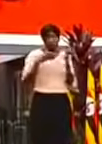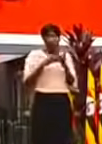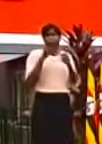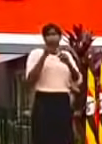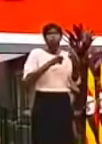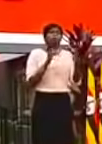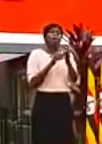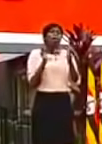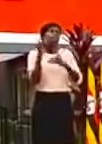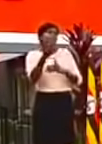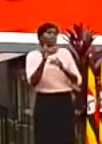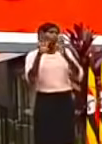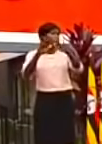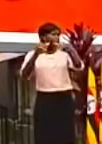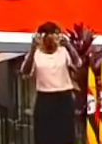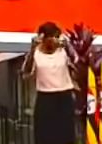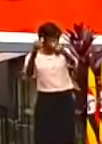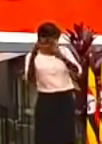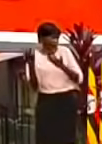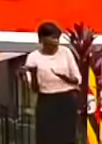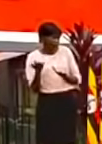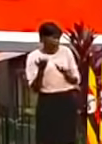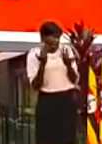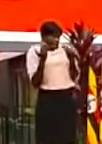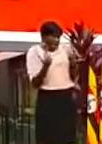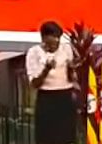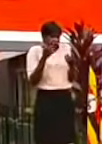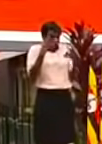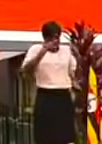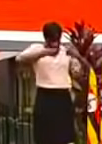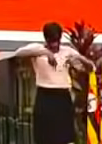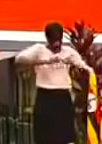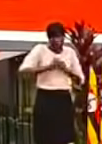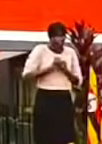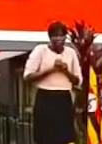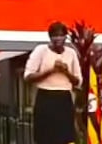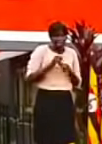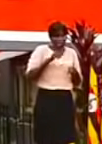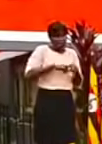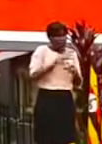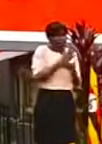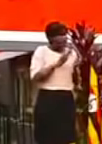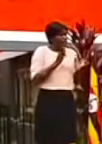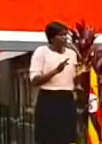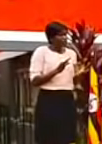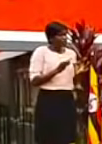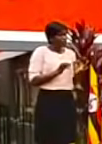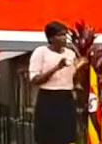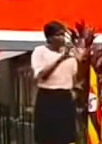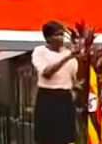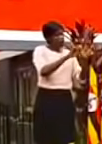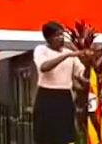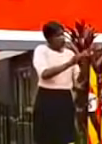And as far as some of us are concerned, when something is illegal, it should be vacated.